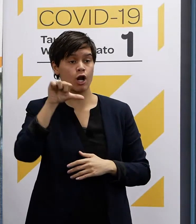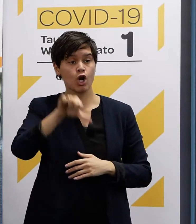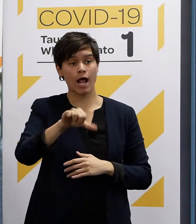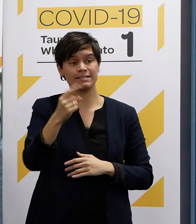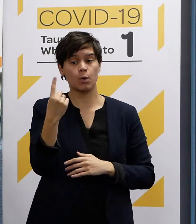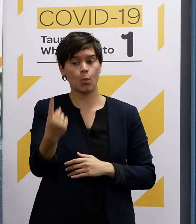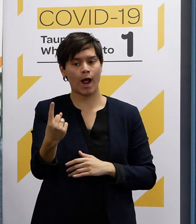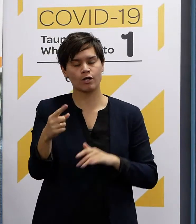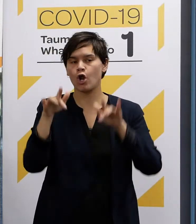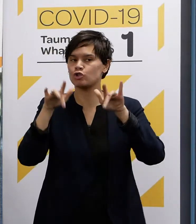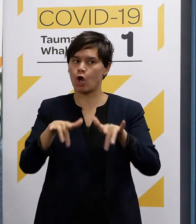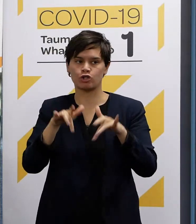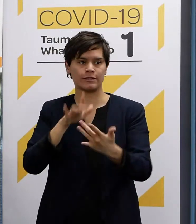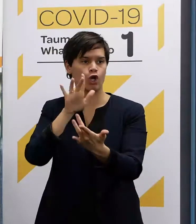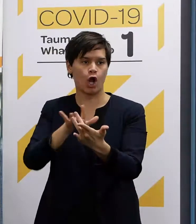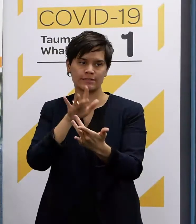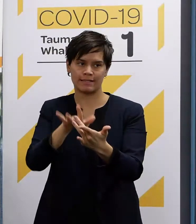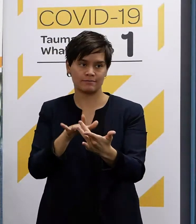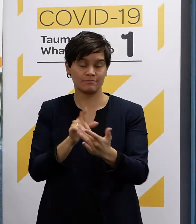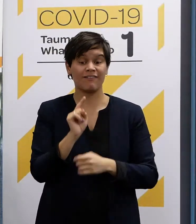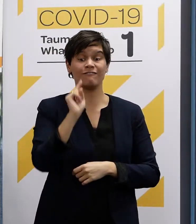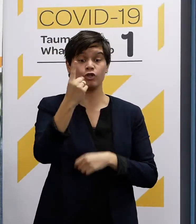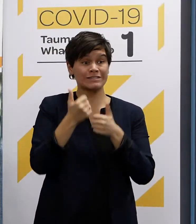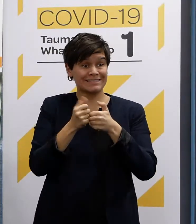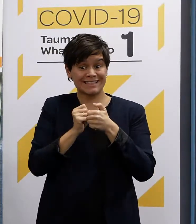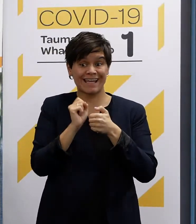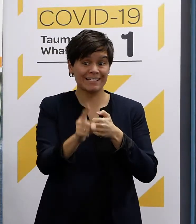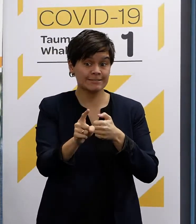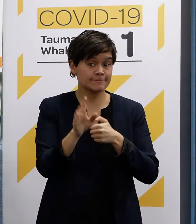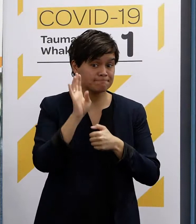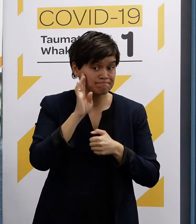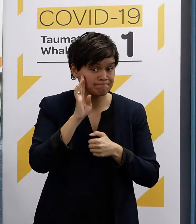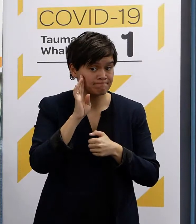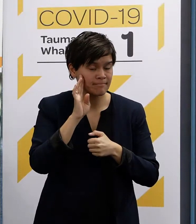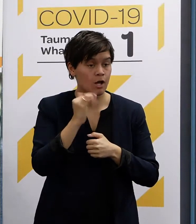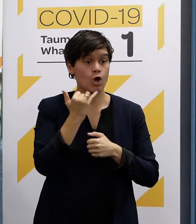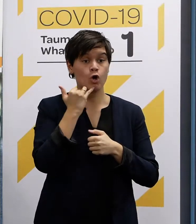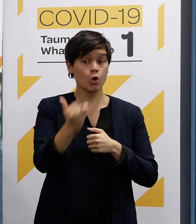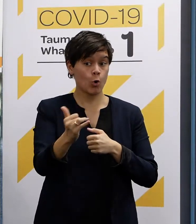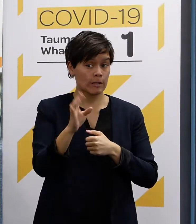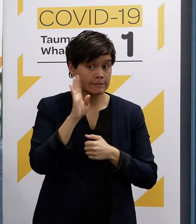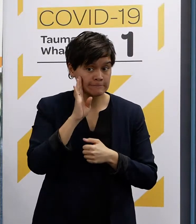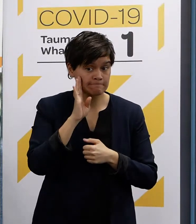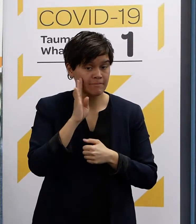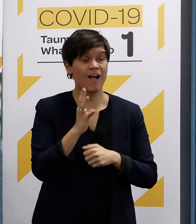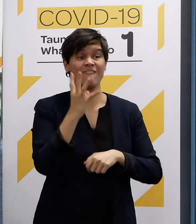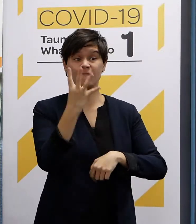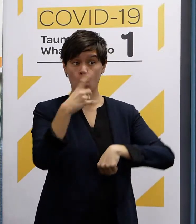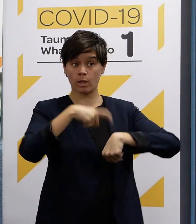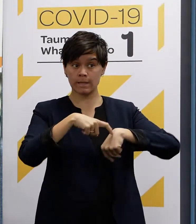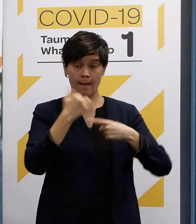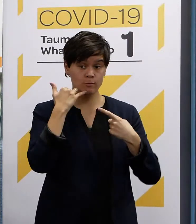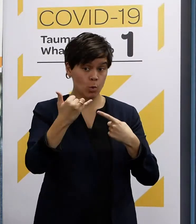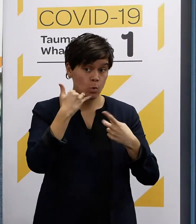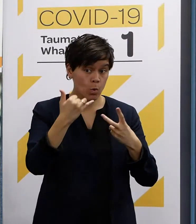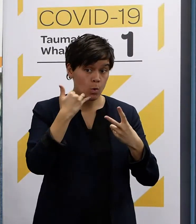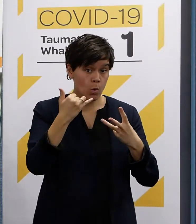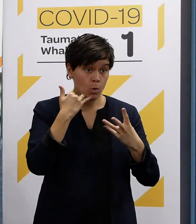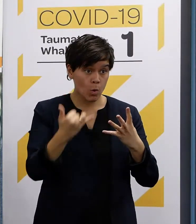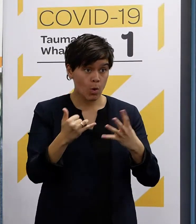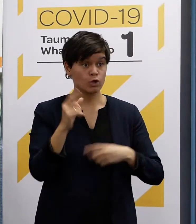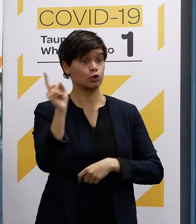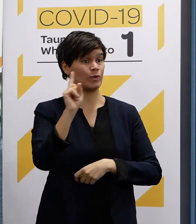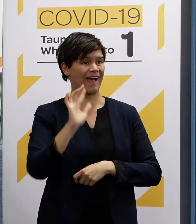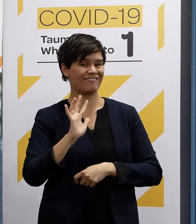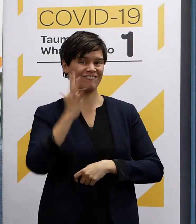first, followed by a call, followed by another 3 calls, and we are following them all up with a 5th call today. We also use